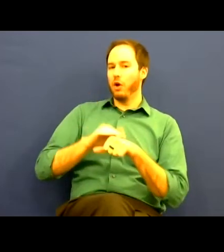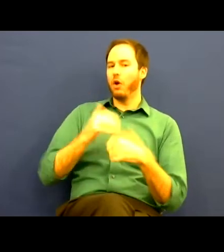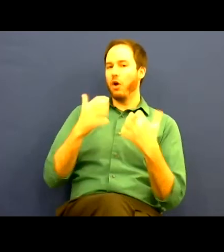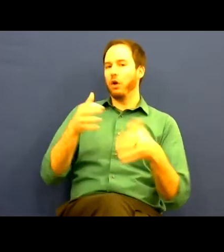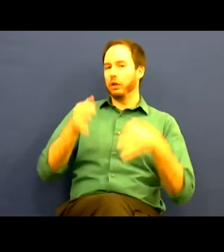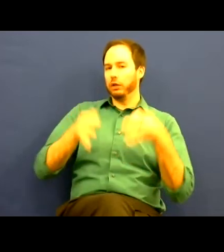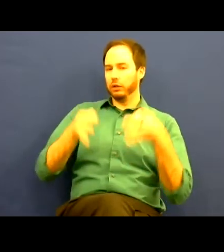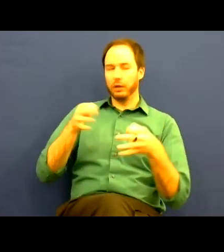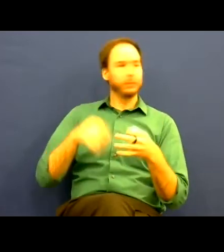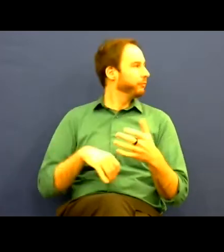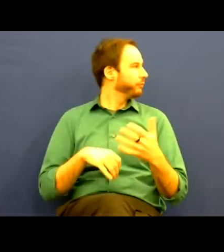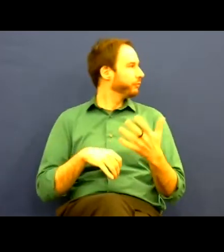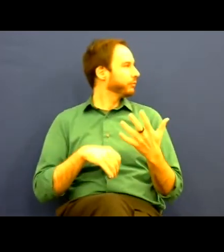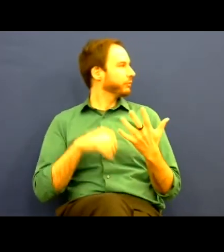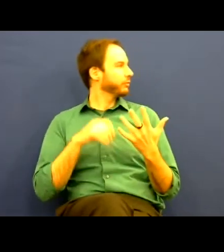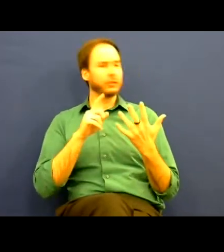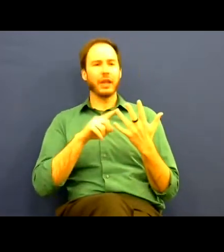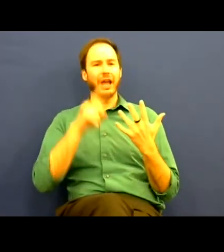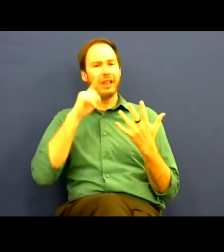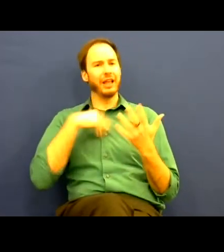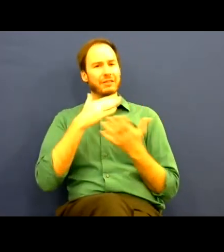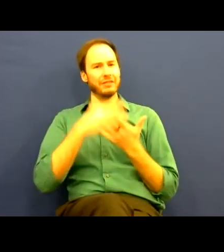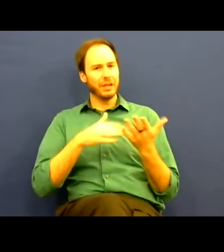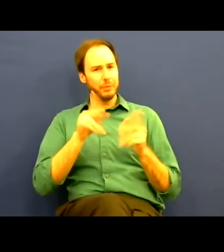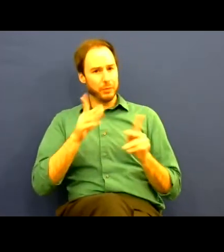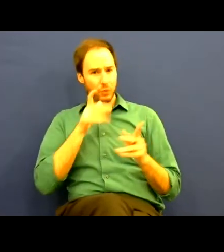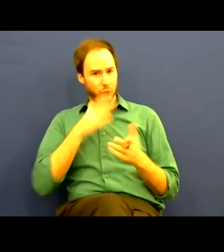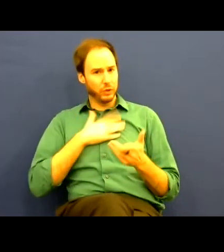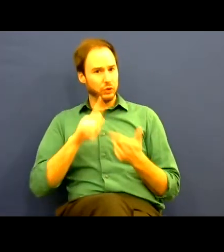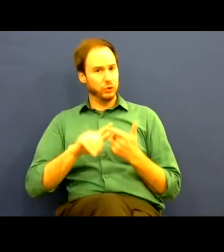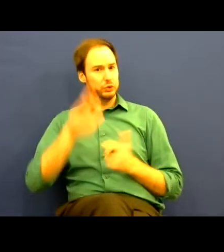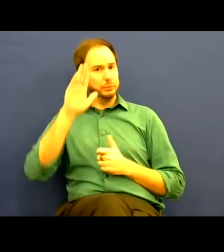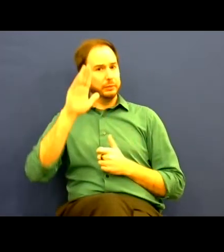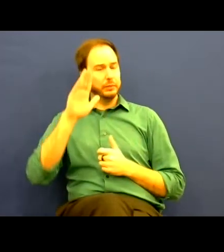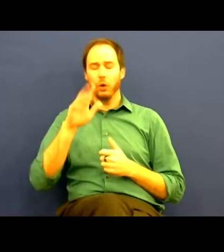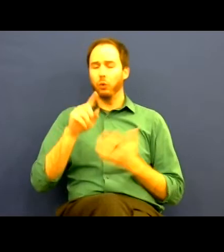believe there's some residents here that want to speak on this issue tonight. sure.